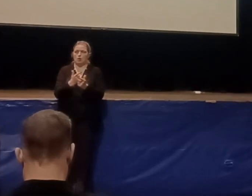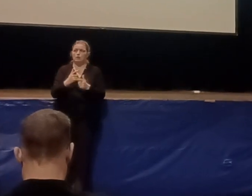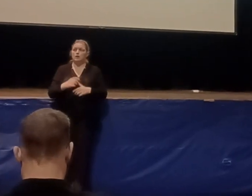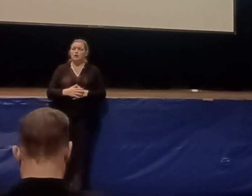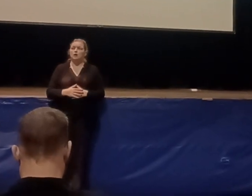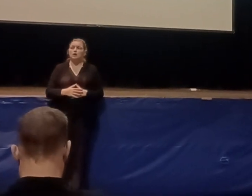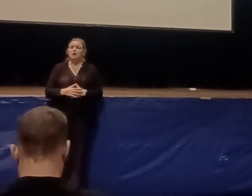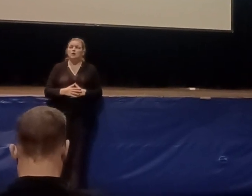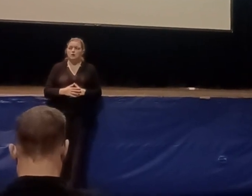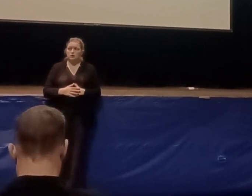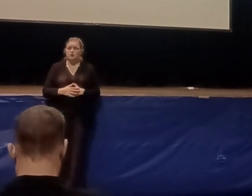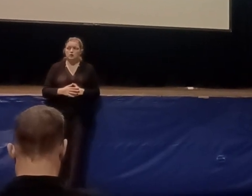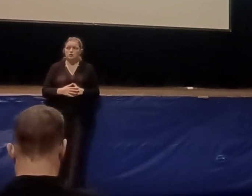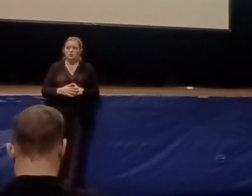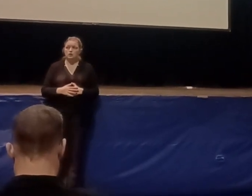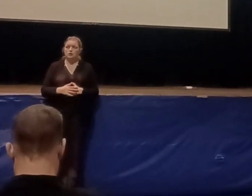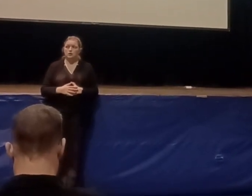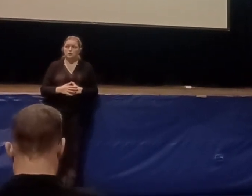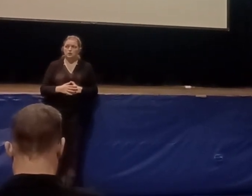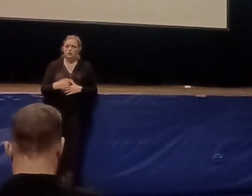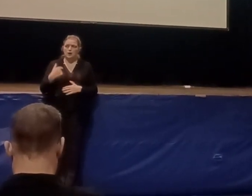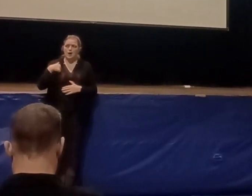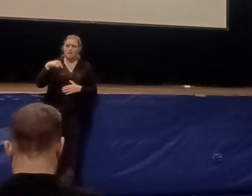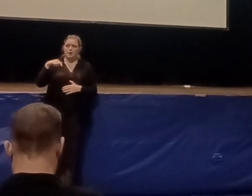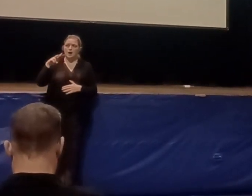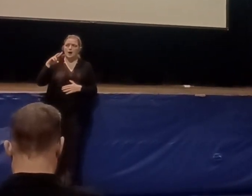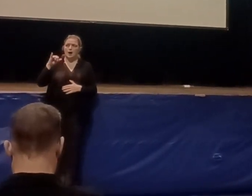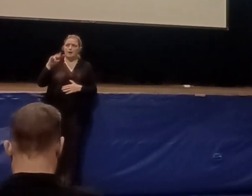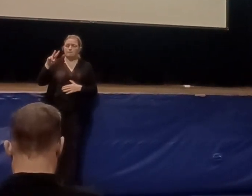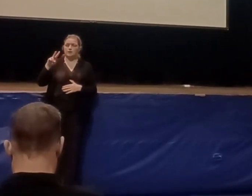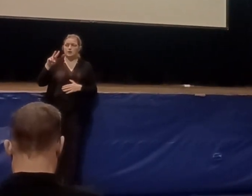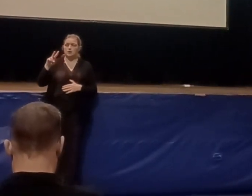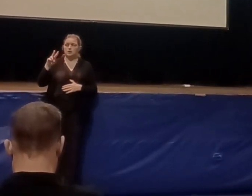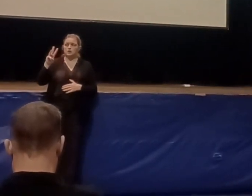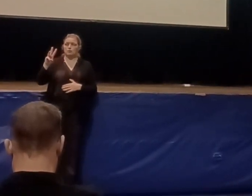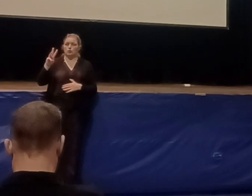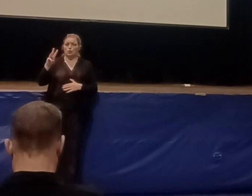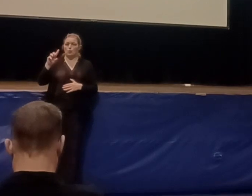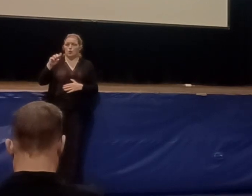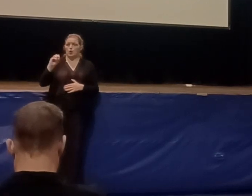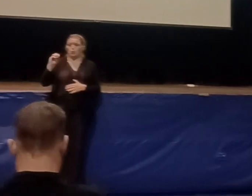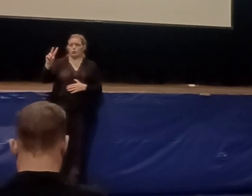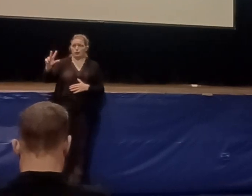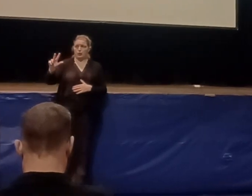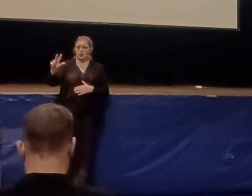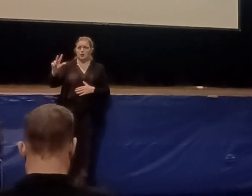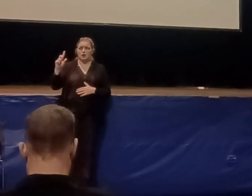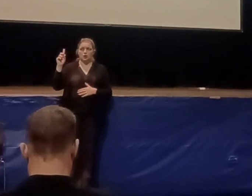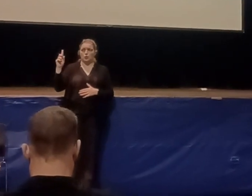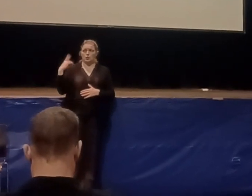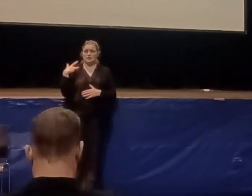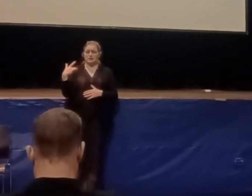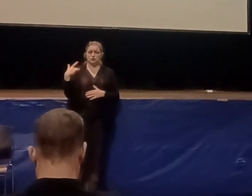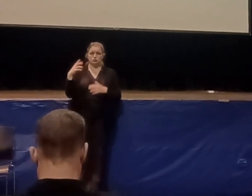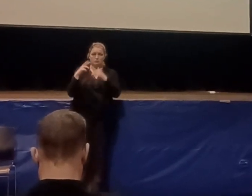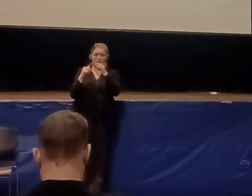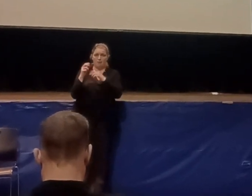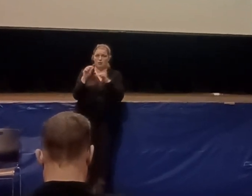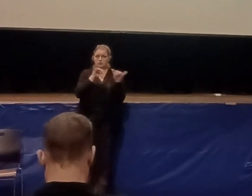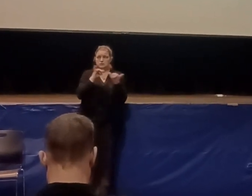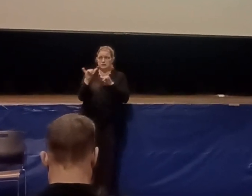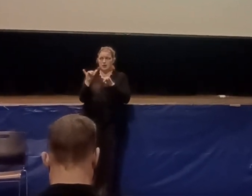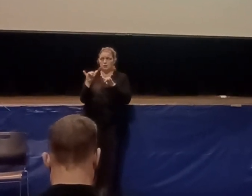right. Well, I'm an electrician, IBW, local 103, and we do all sorts of buildings like this. We